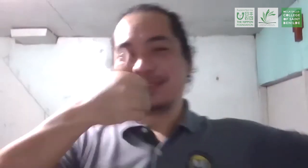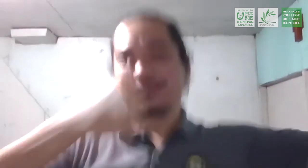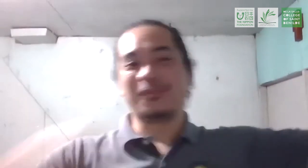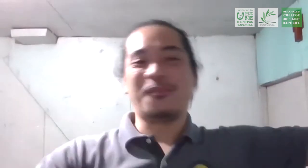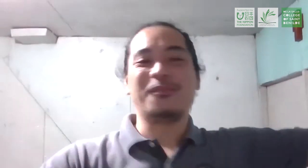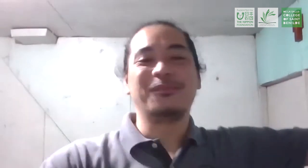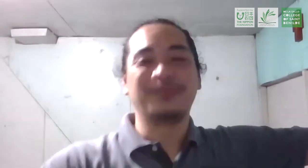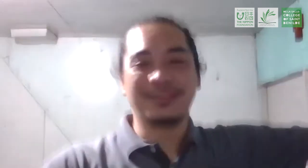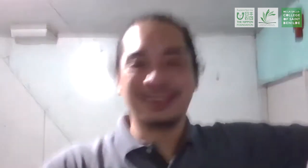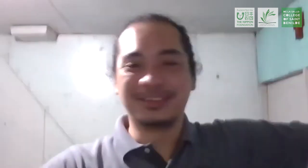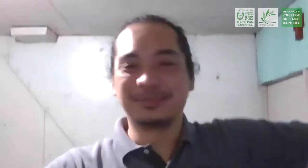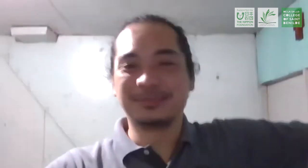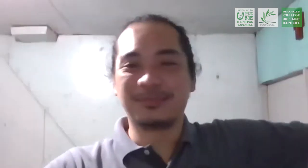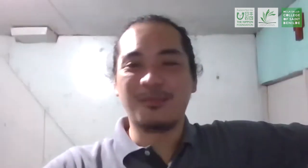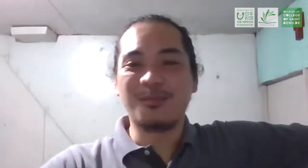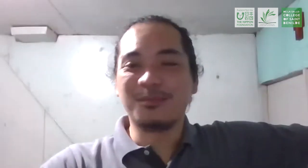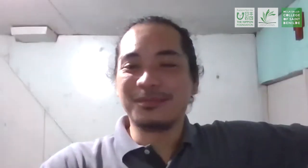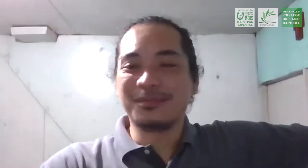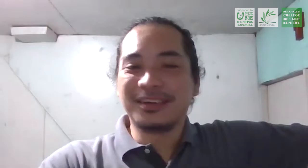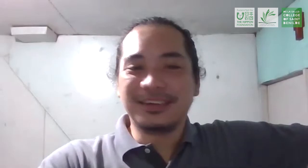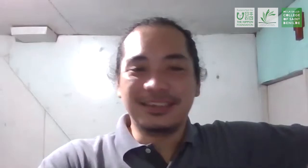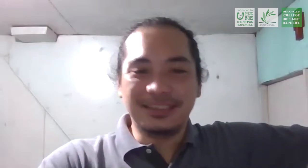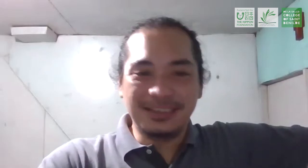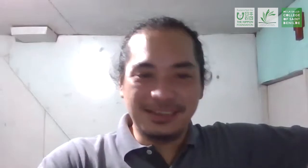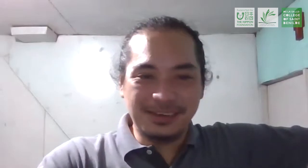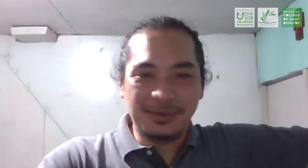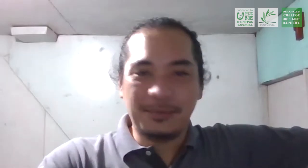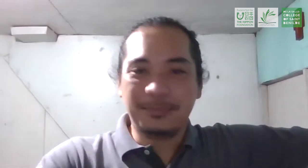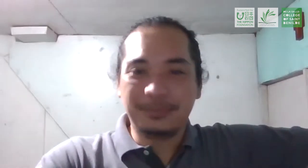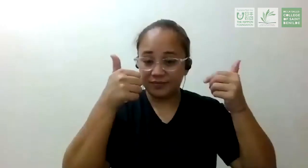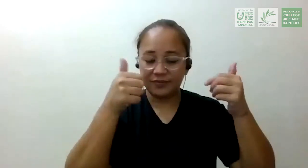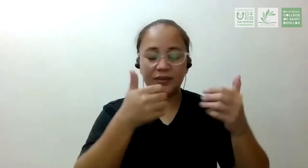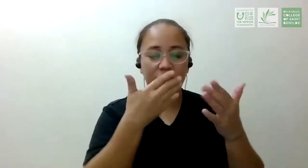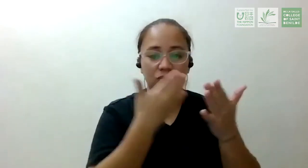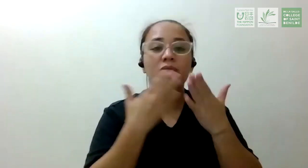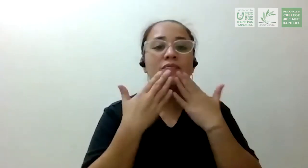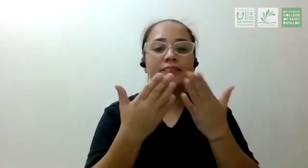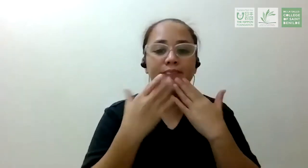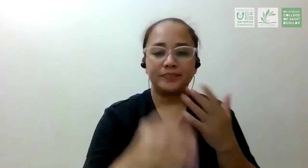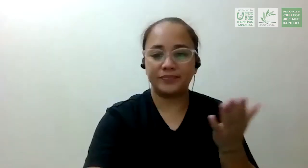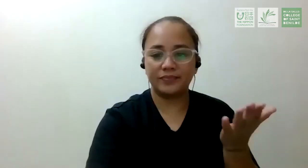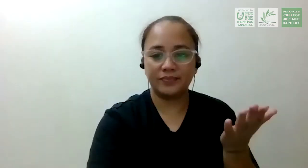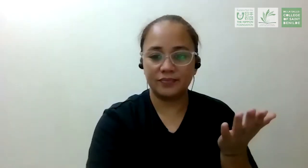All right. Great. Got it? Okay, good. Thank you.